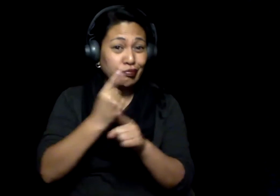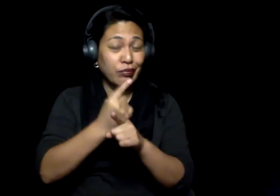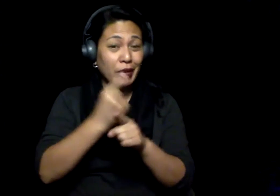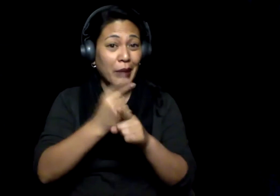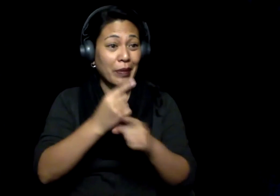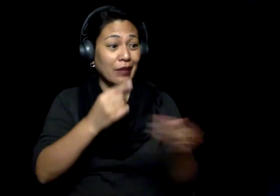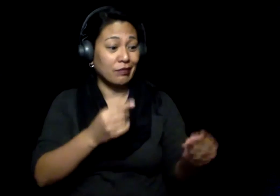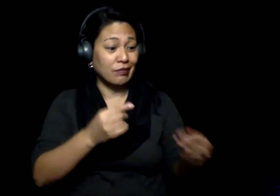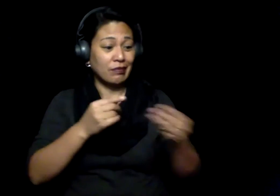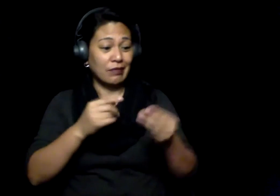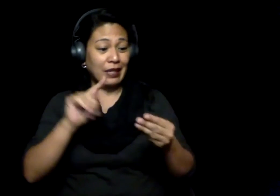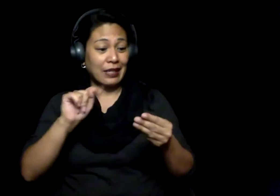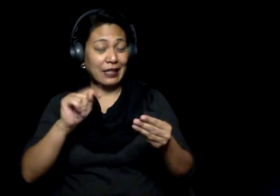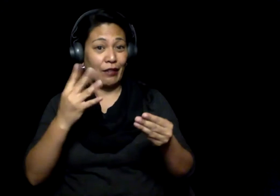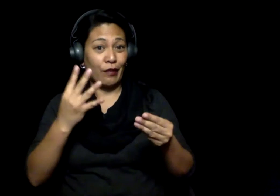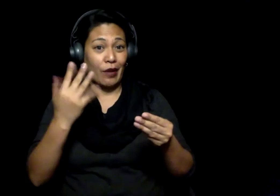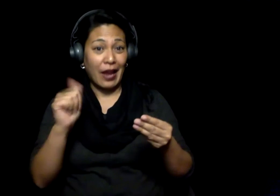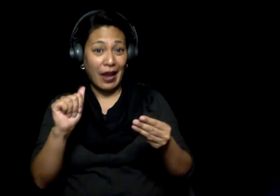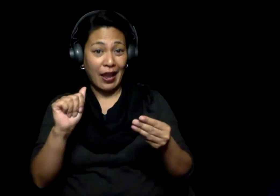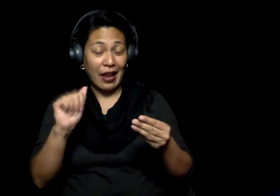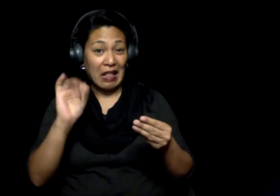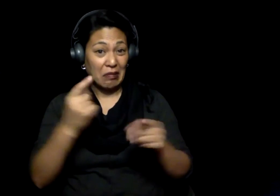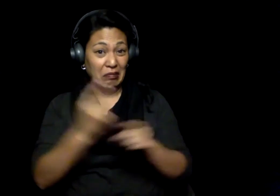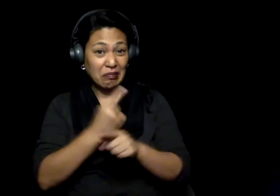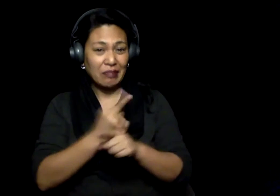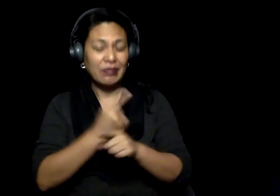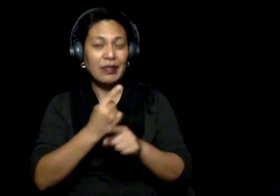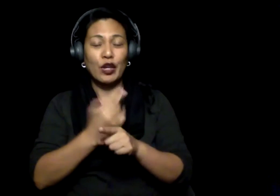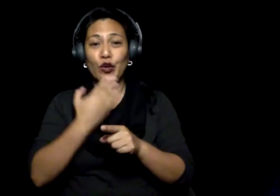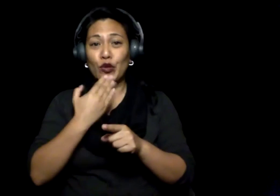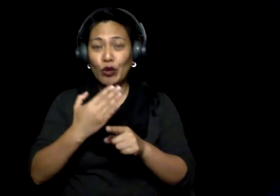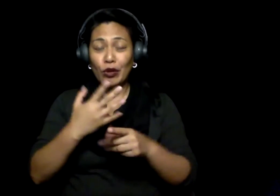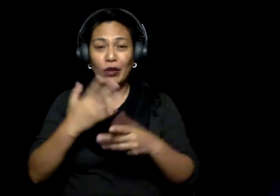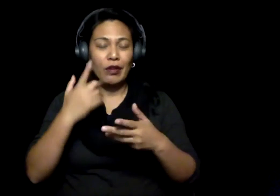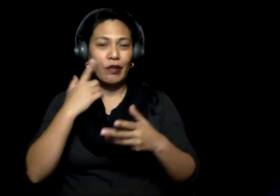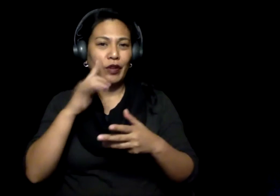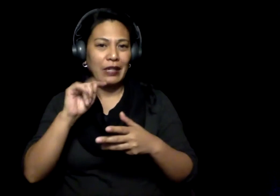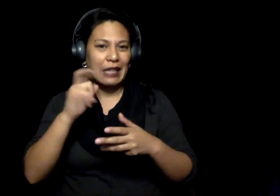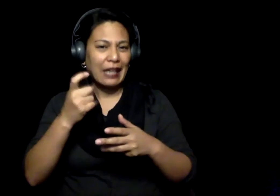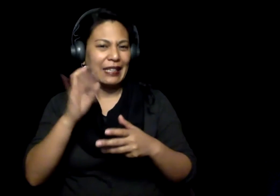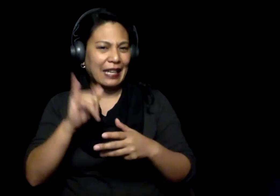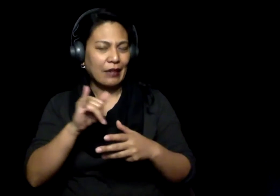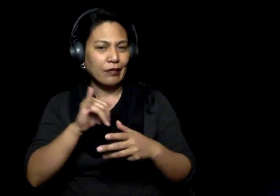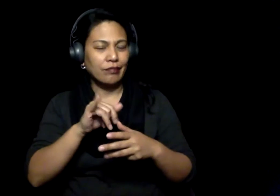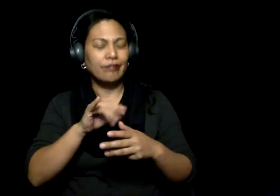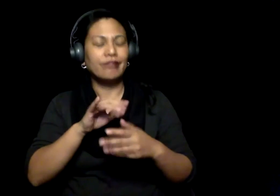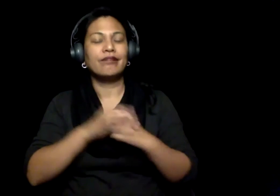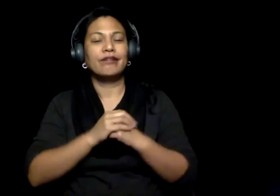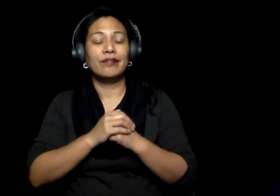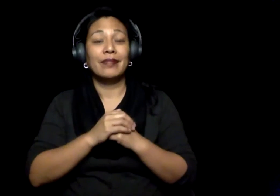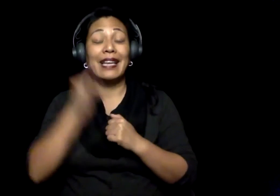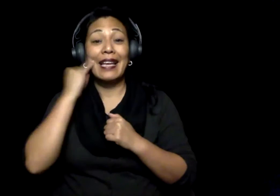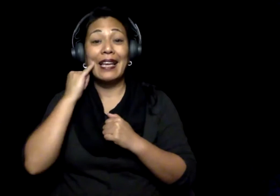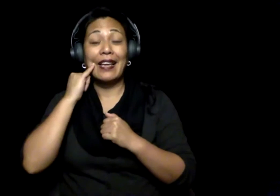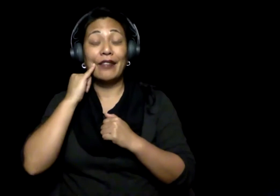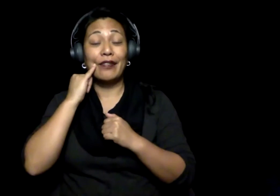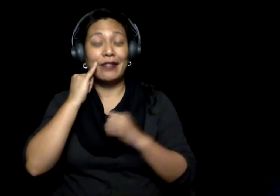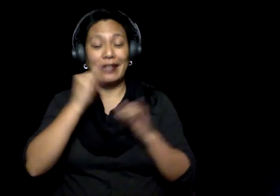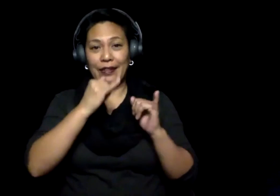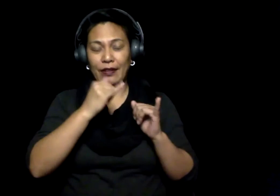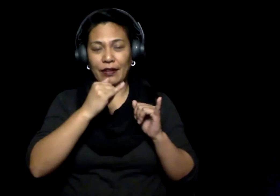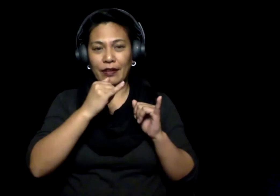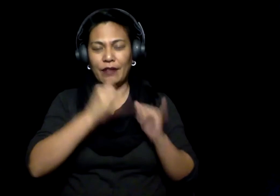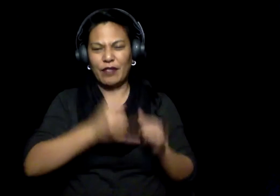T4A? Can you handle writing off those expenses? Just something to think about. If you apply as an individual,